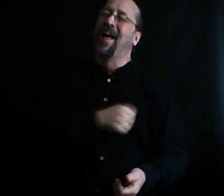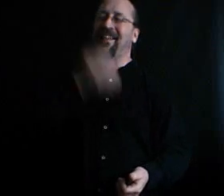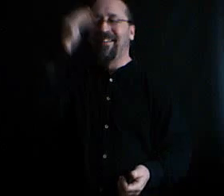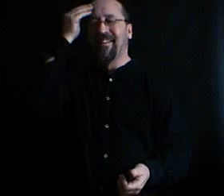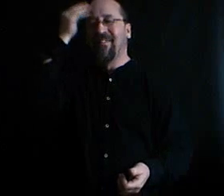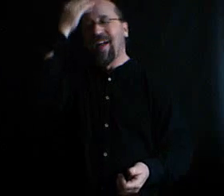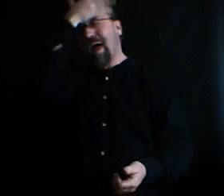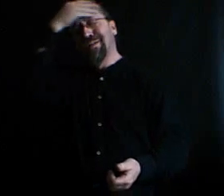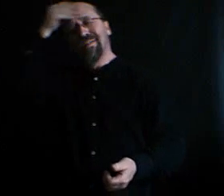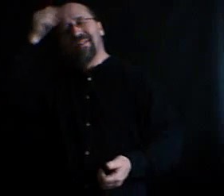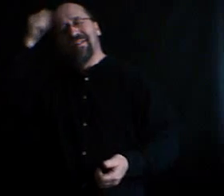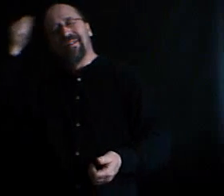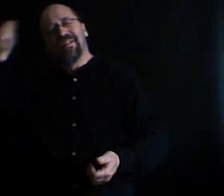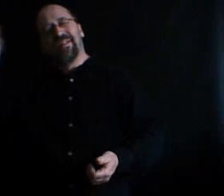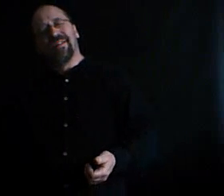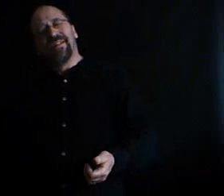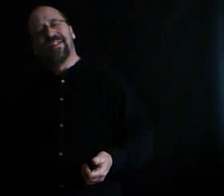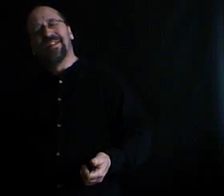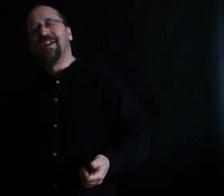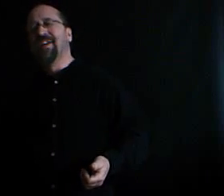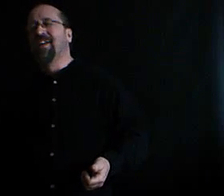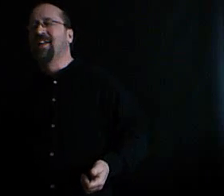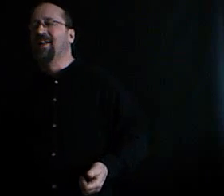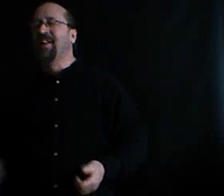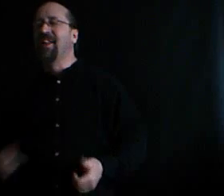forgotten until now.